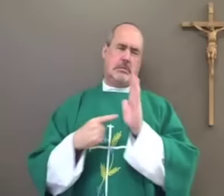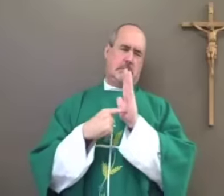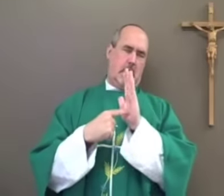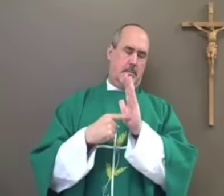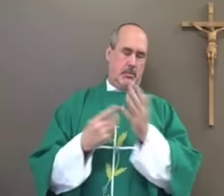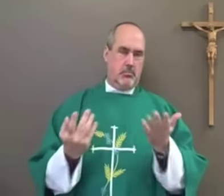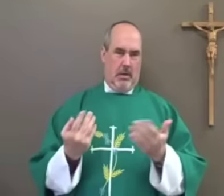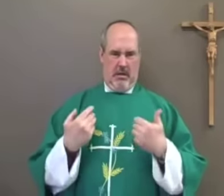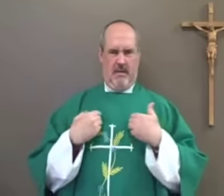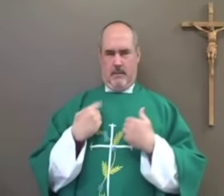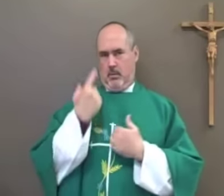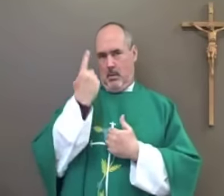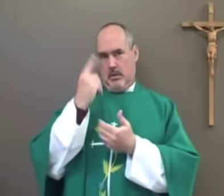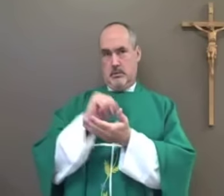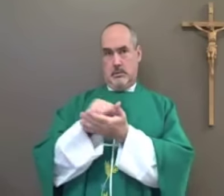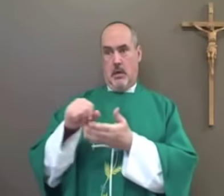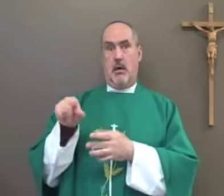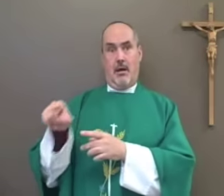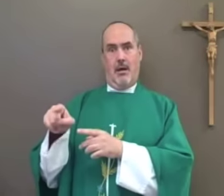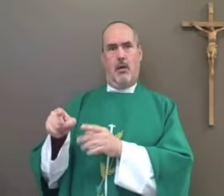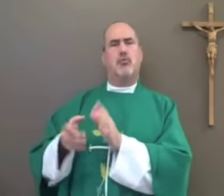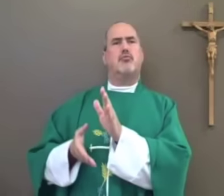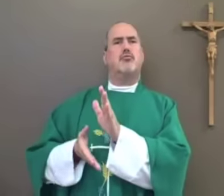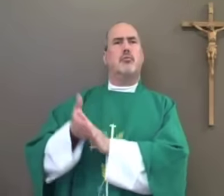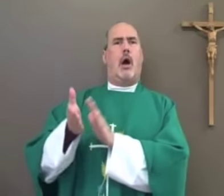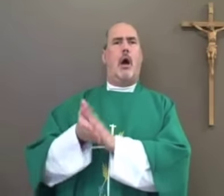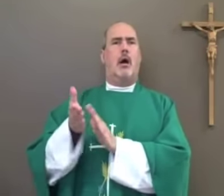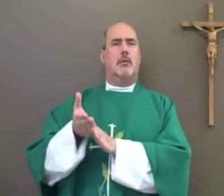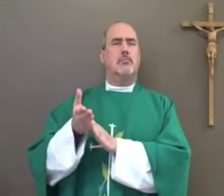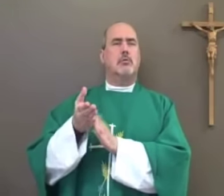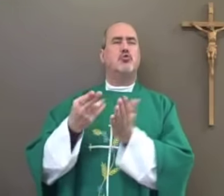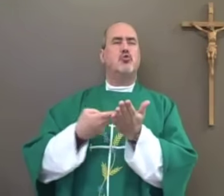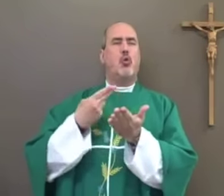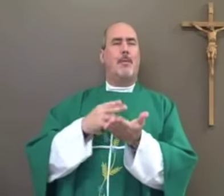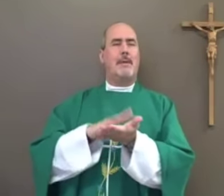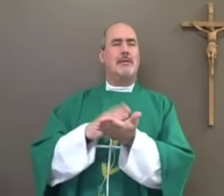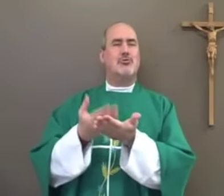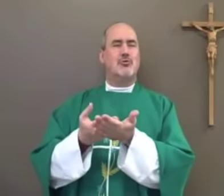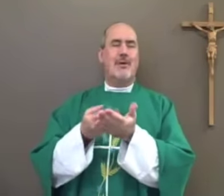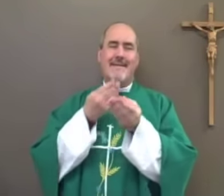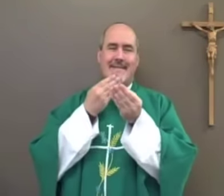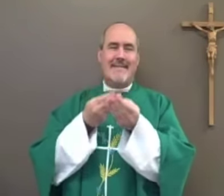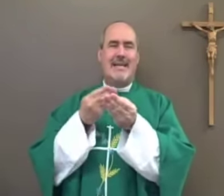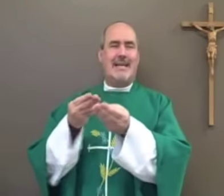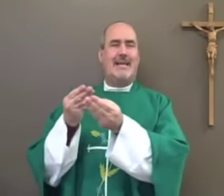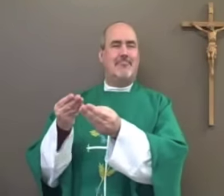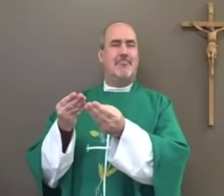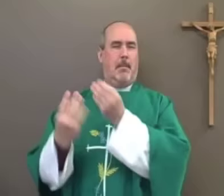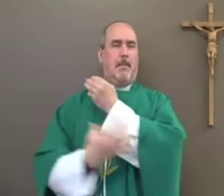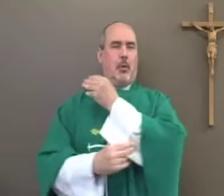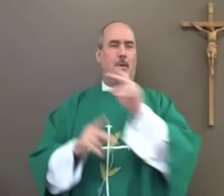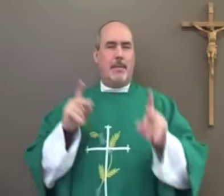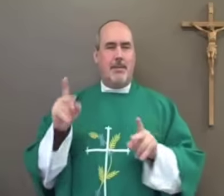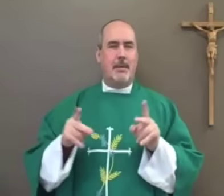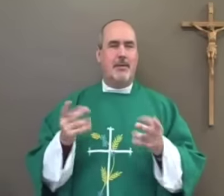saints. So, for example, one saint in particular that ran a soup kitchen, and that soup